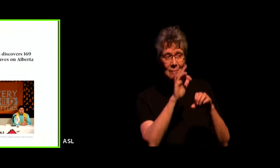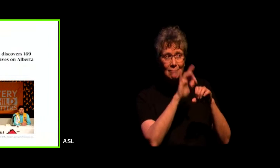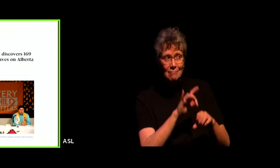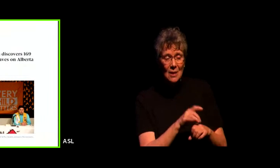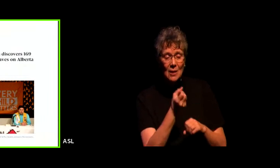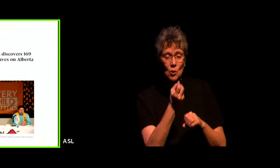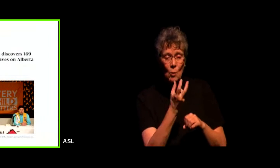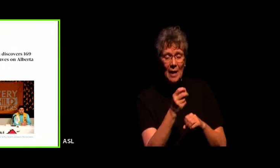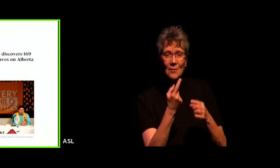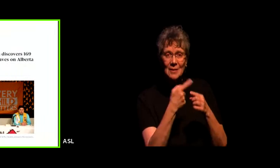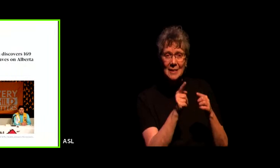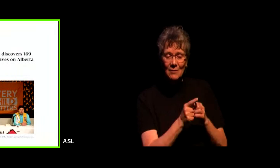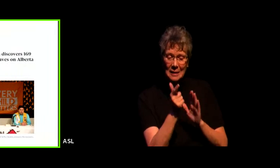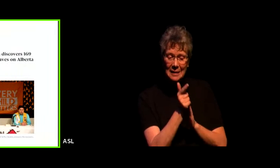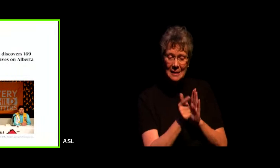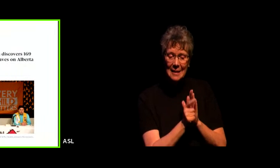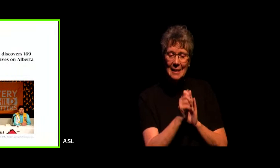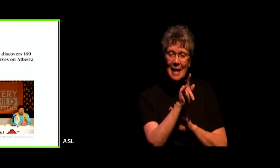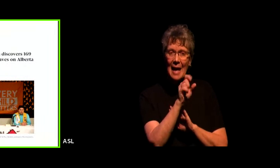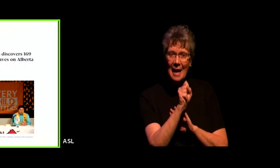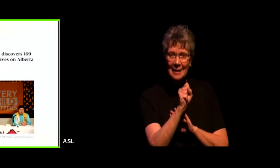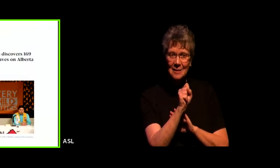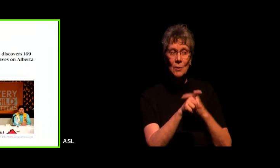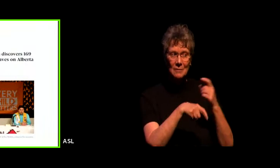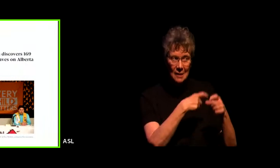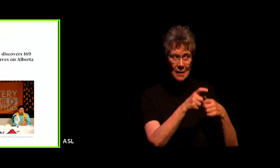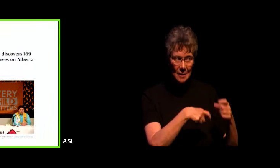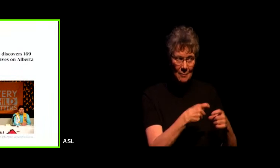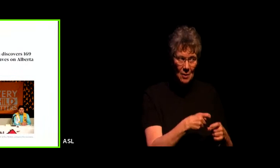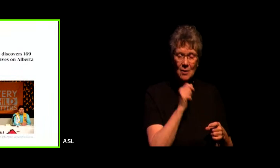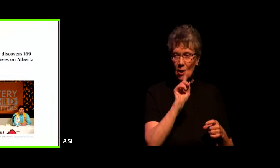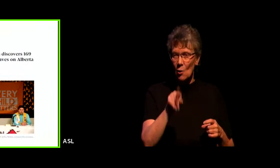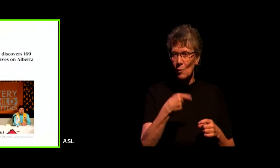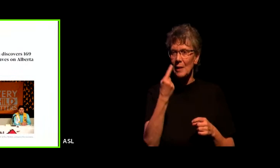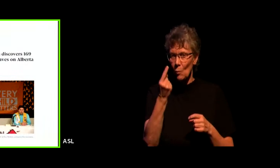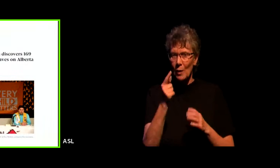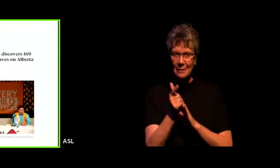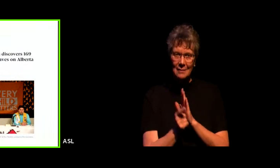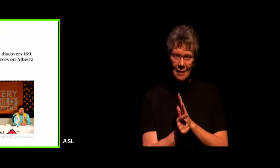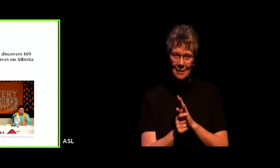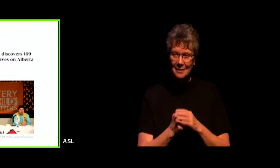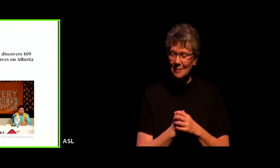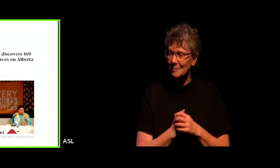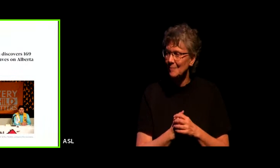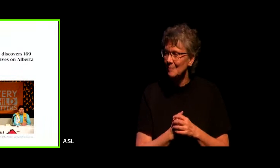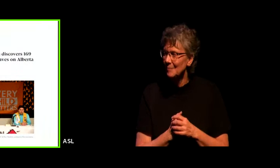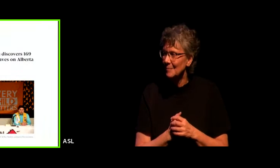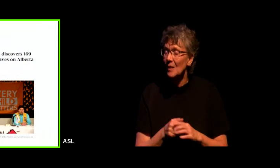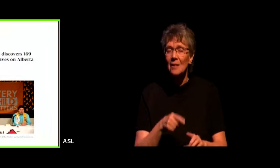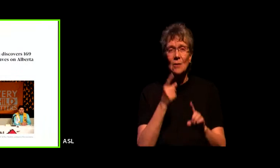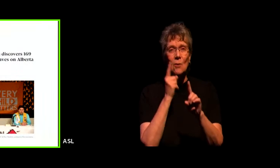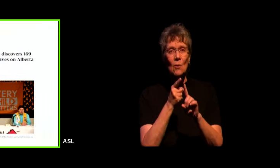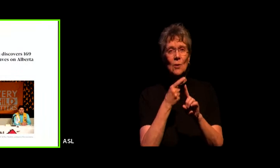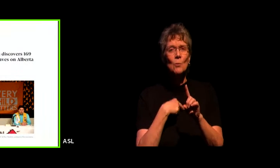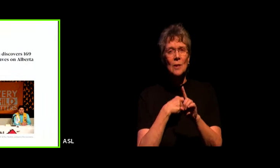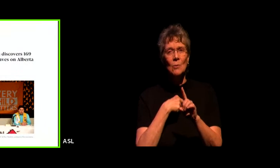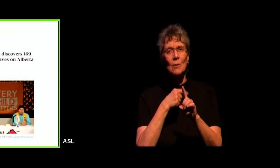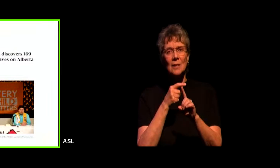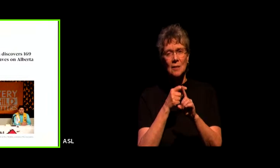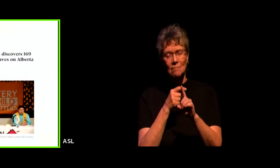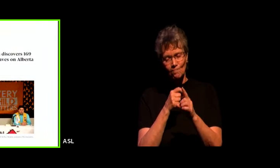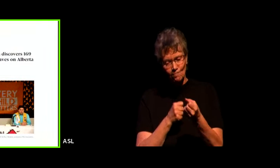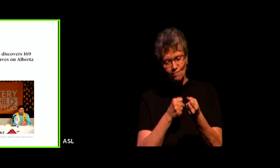that Indigenous knowledge and theory and practice into all of the work that we do upholding Indigenous rights to heritage and Indigenous heritage values.